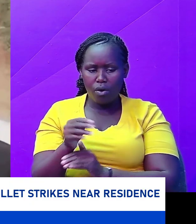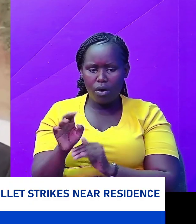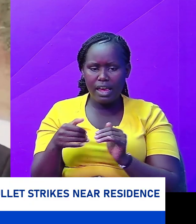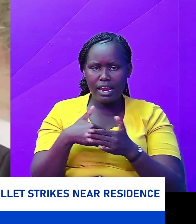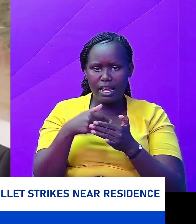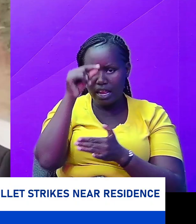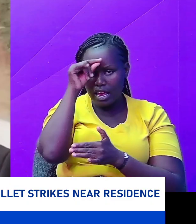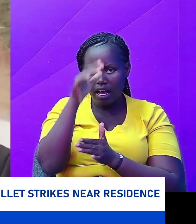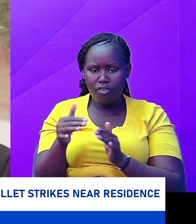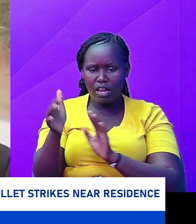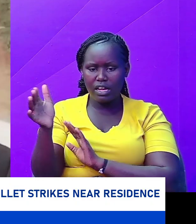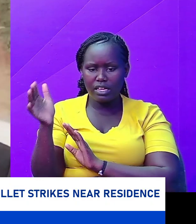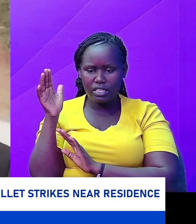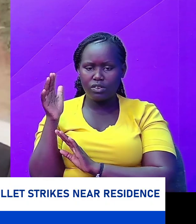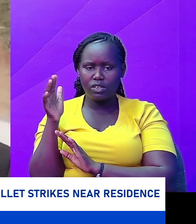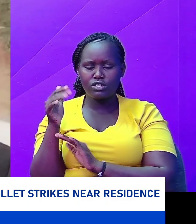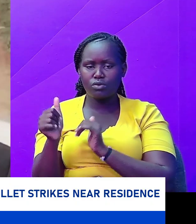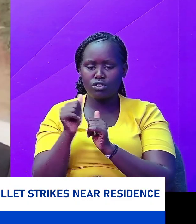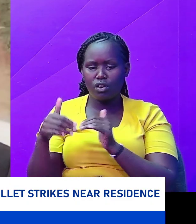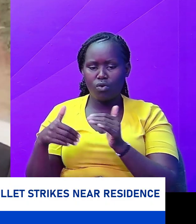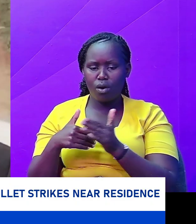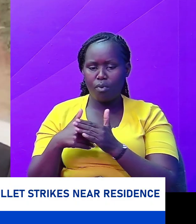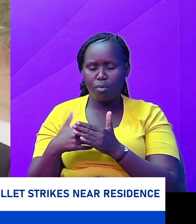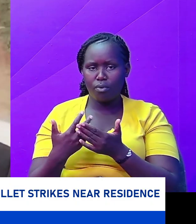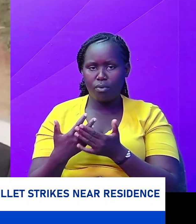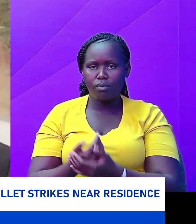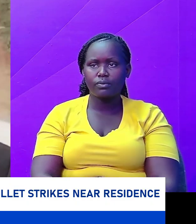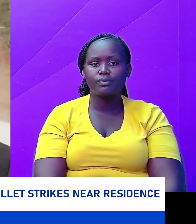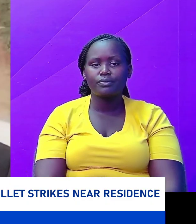na security agencies ambao wako hapo?